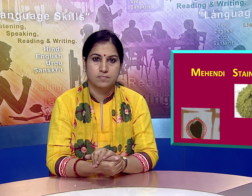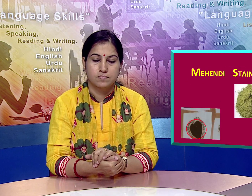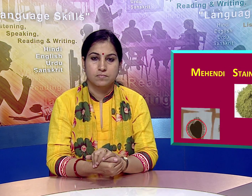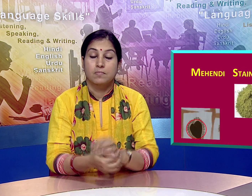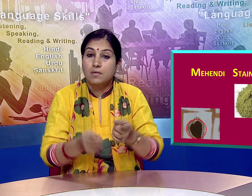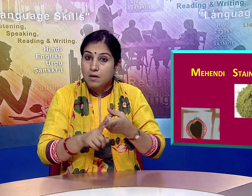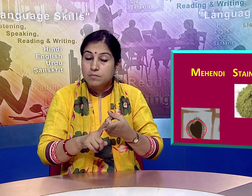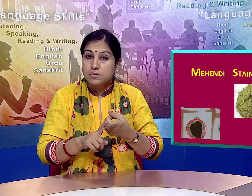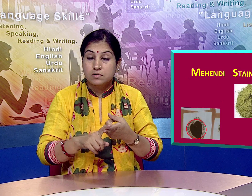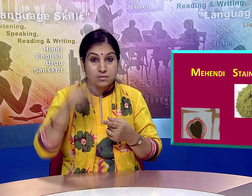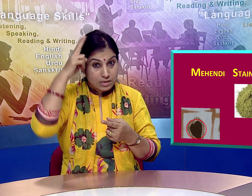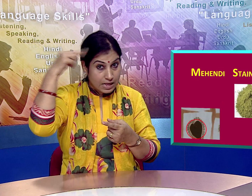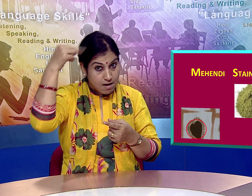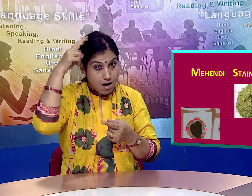In case of henna,